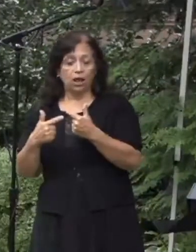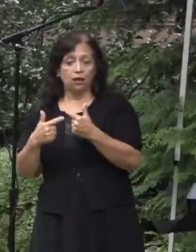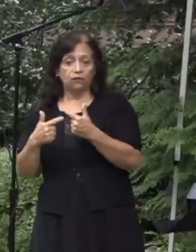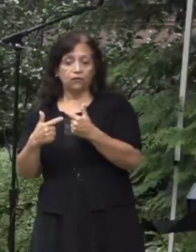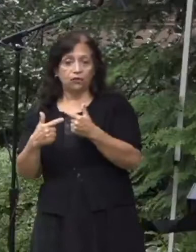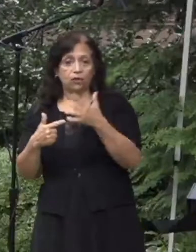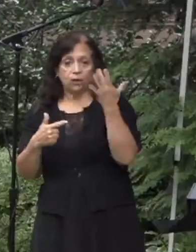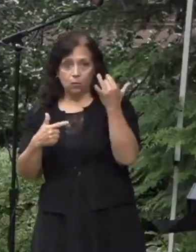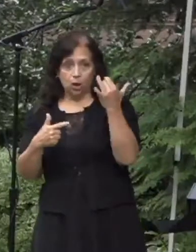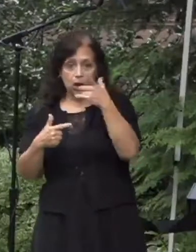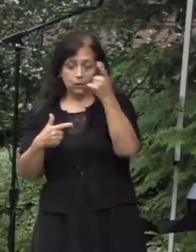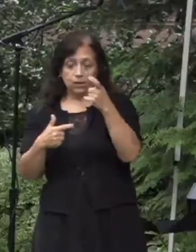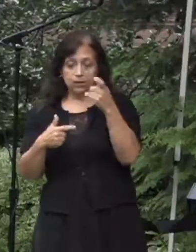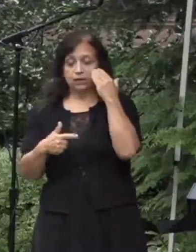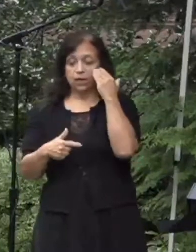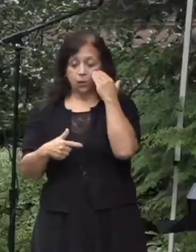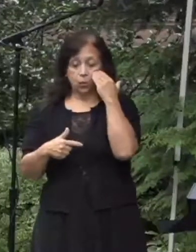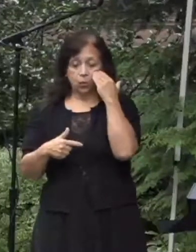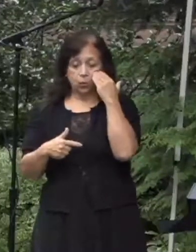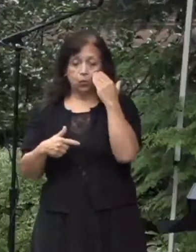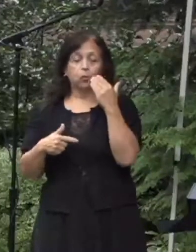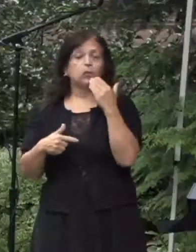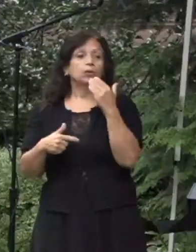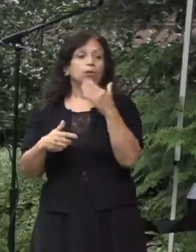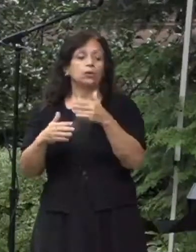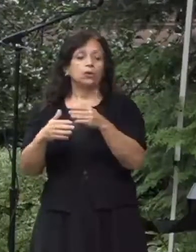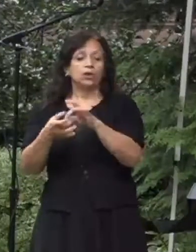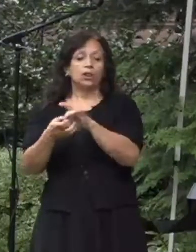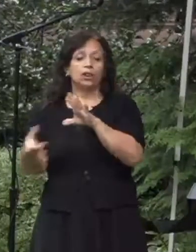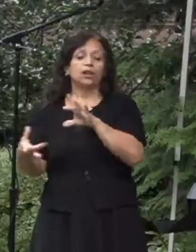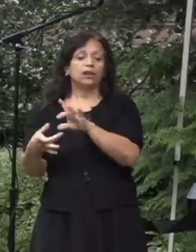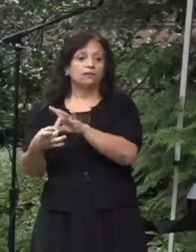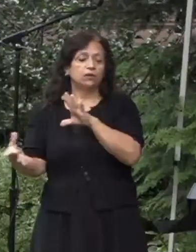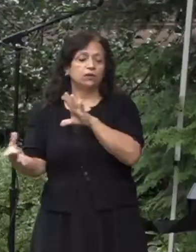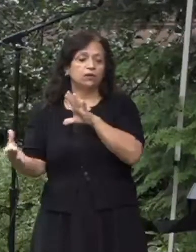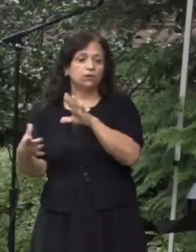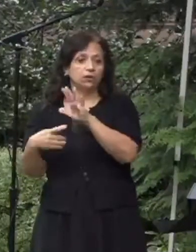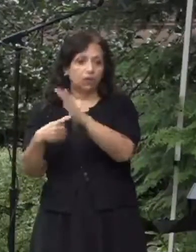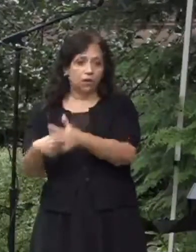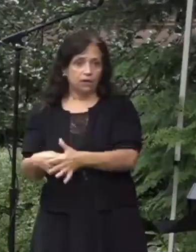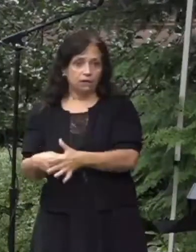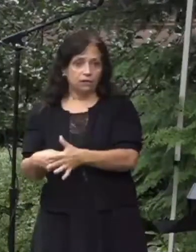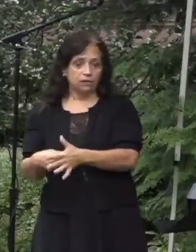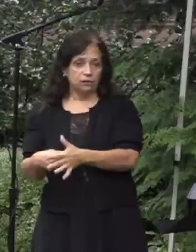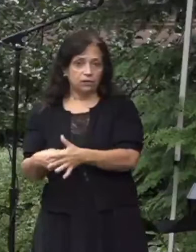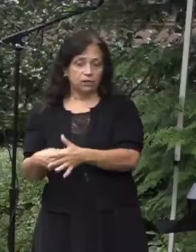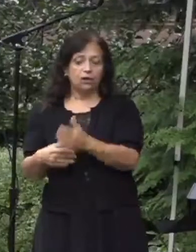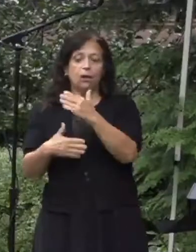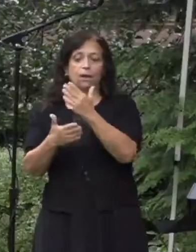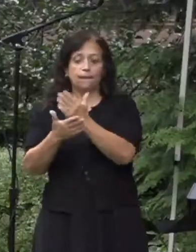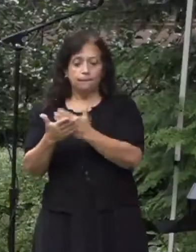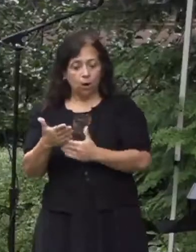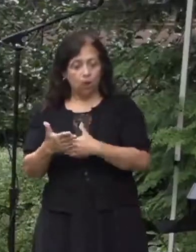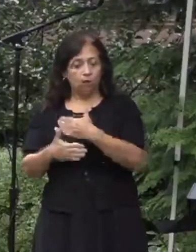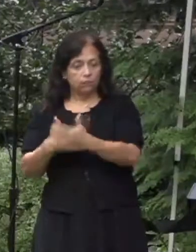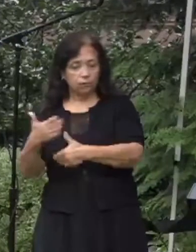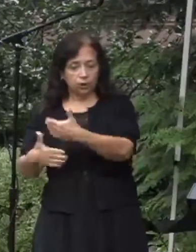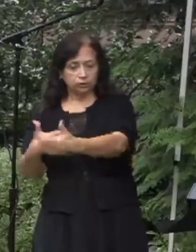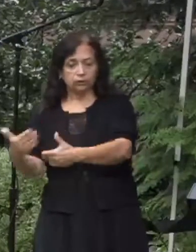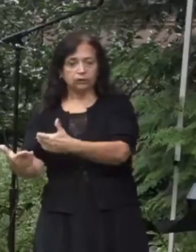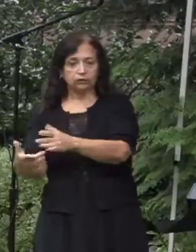alive because they knew that the release of leaves was all a part of the